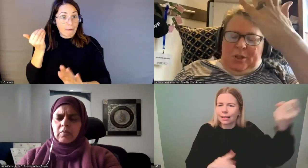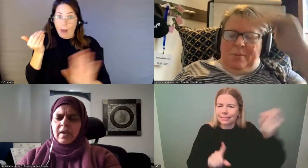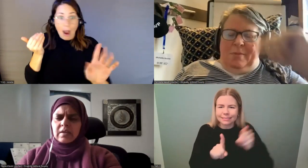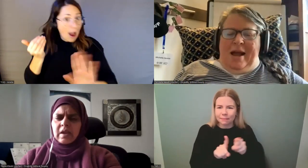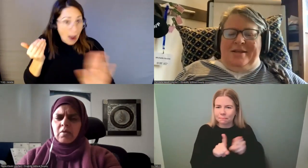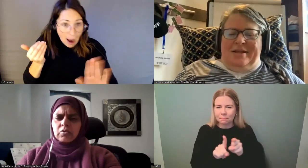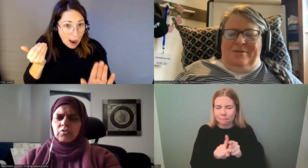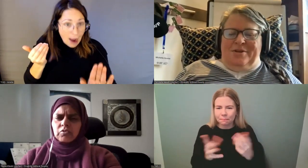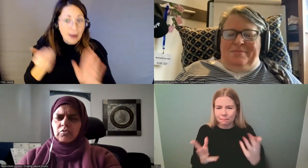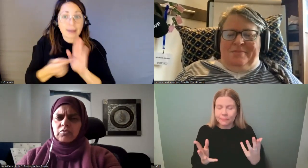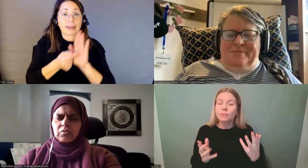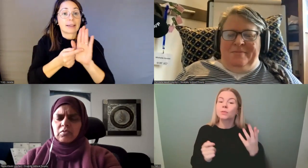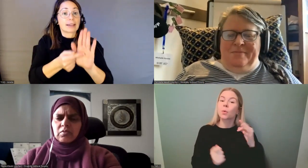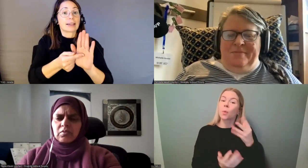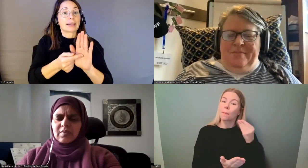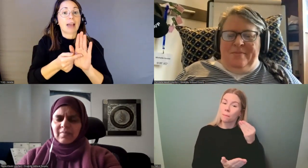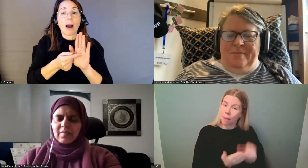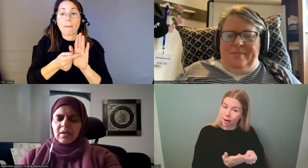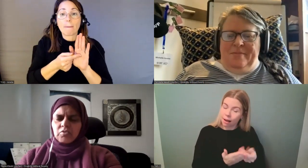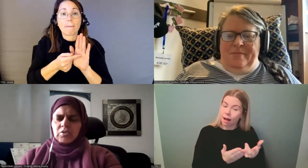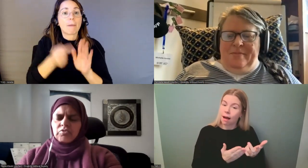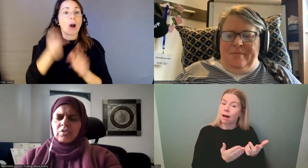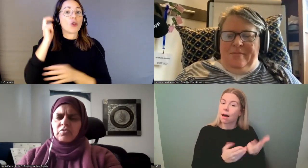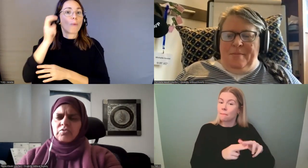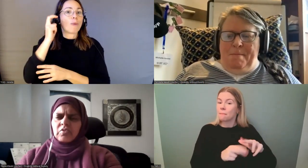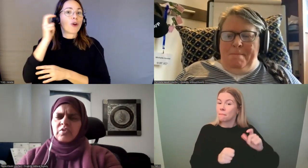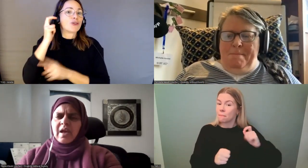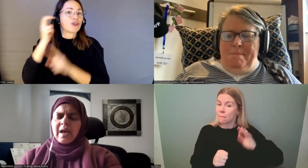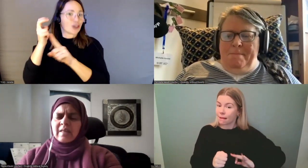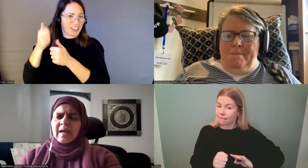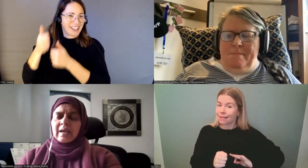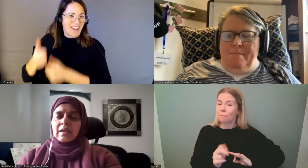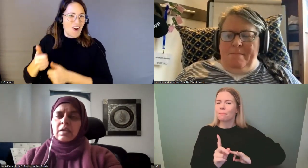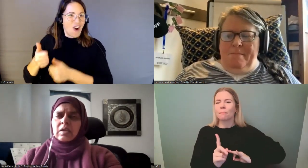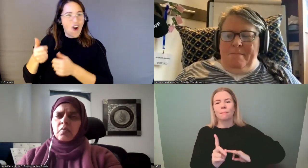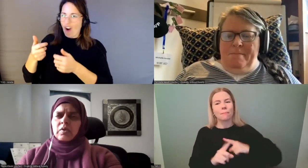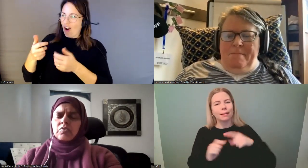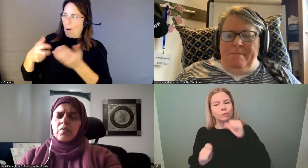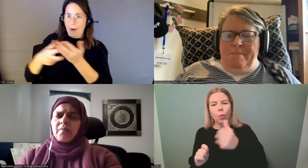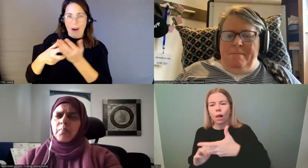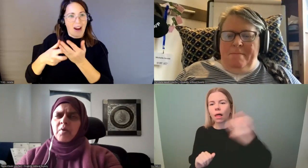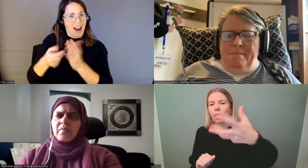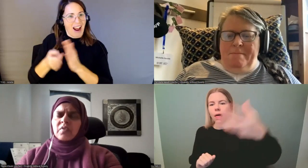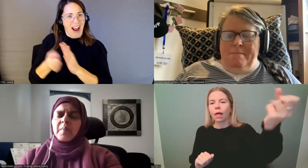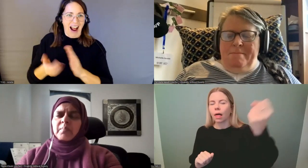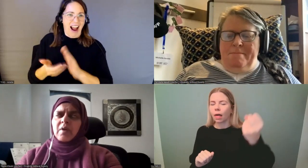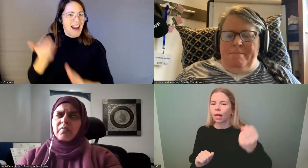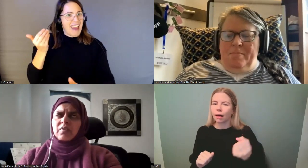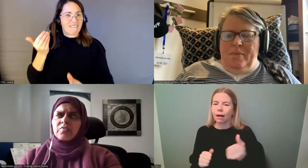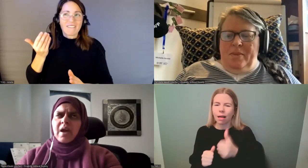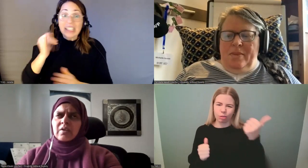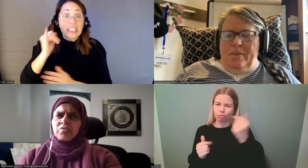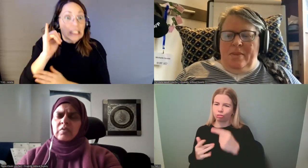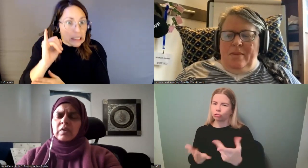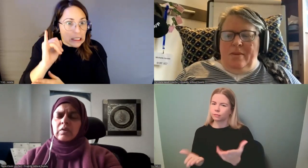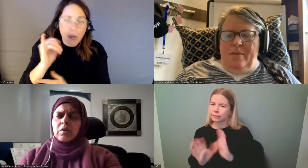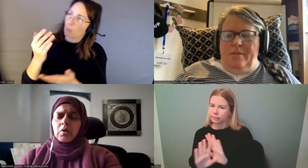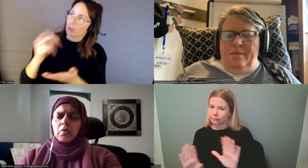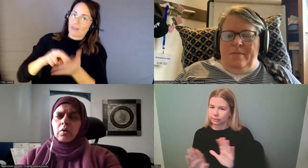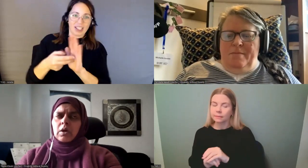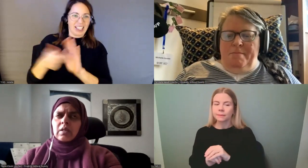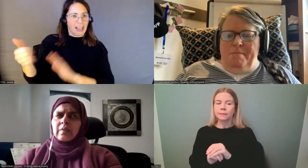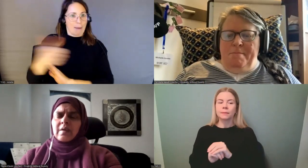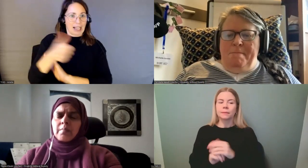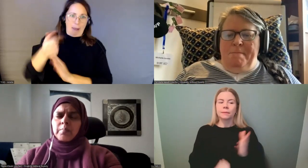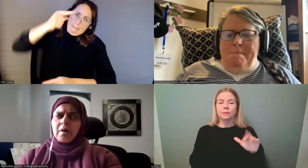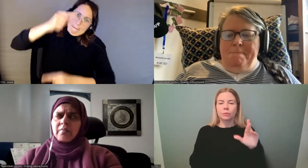in here right now. Yes, I was good. Yeah, just to add that, we do have a province by province strategy. We